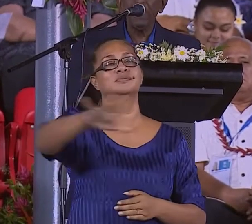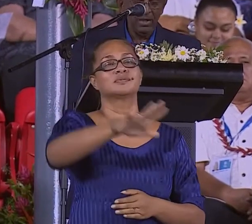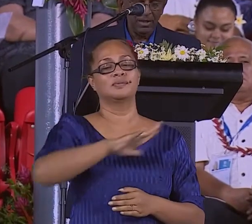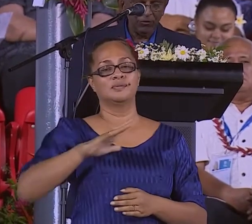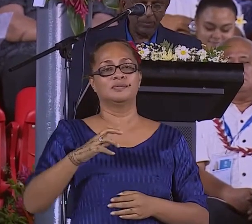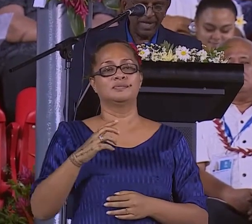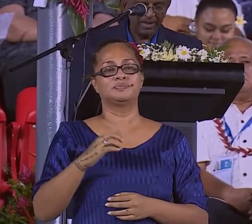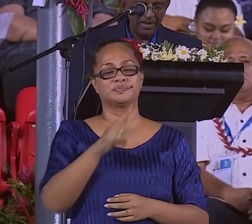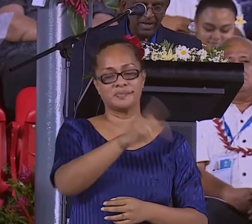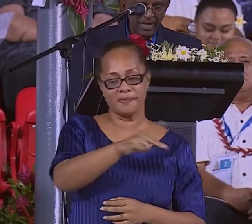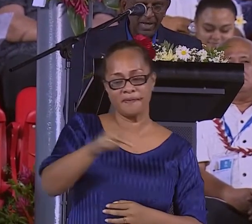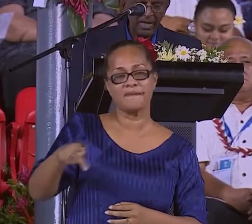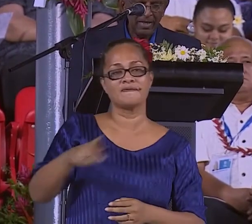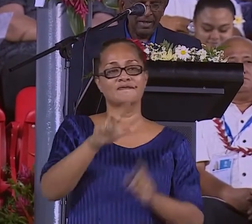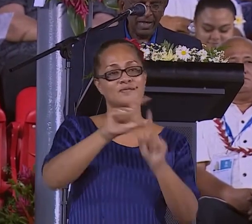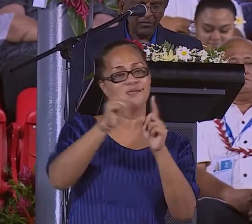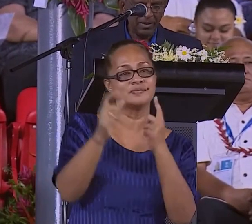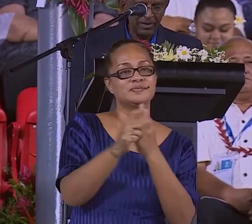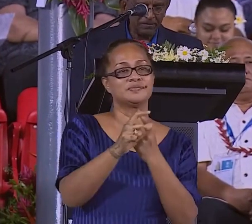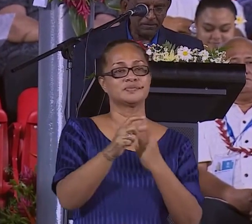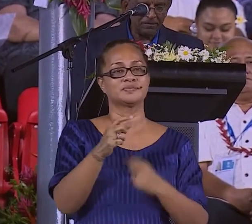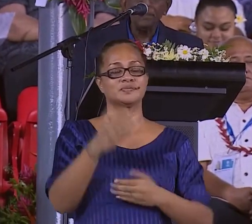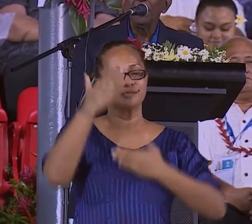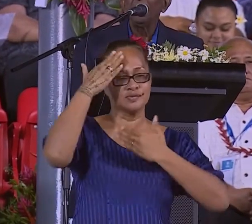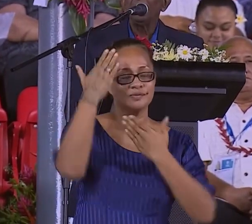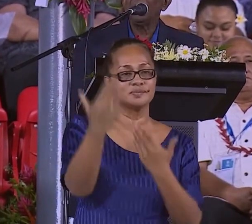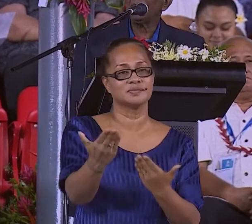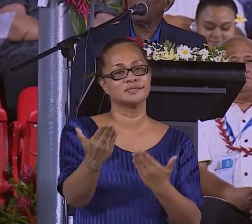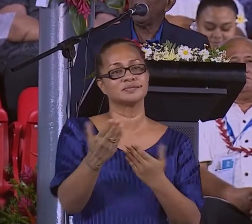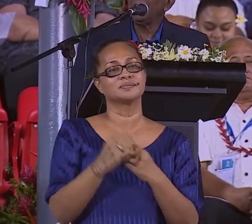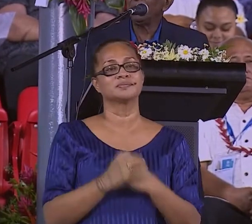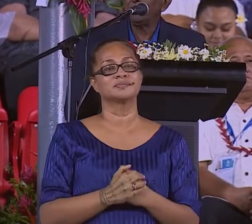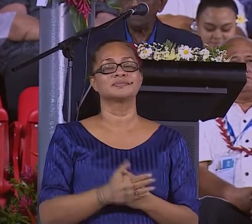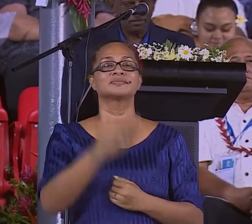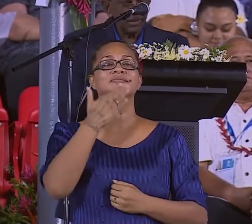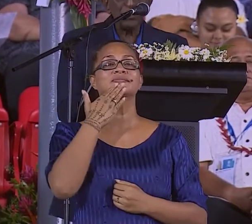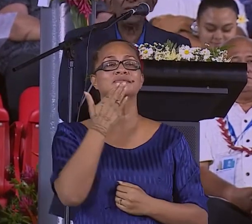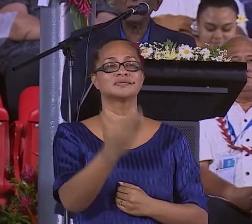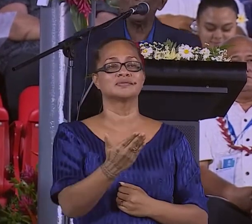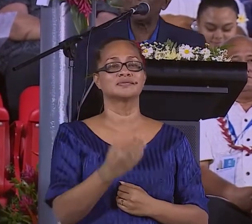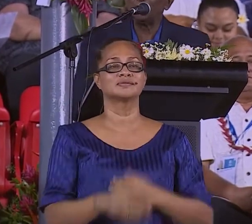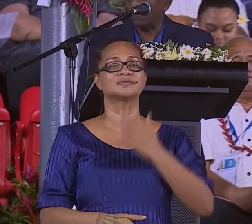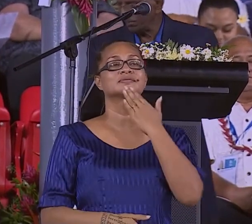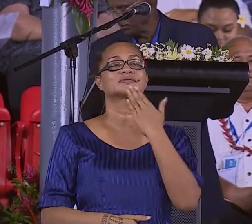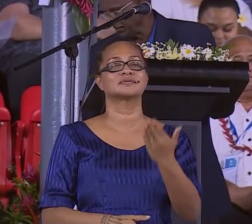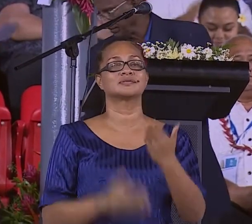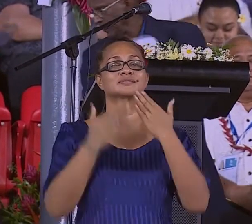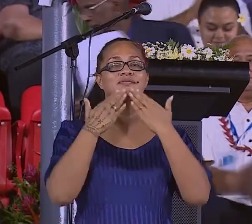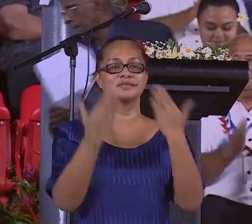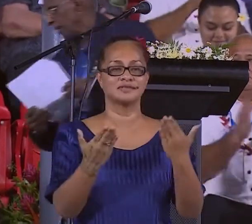friendship, respect, and excellence. Whawhai, thank you.